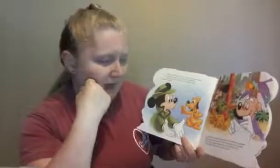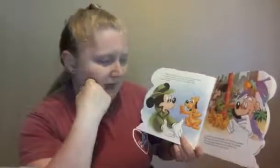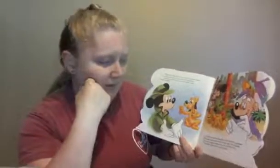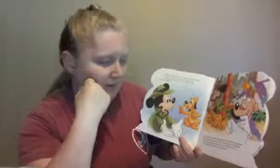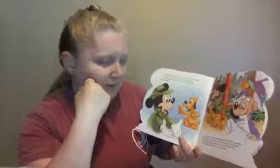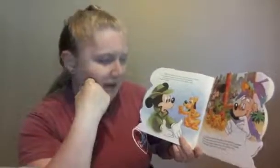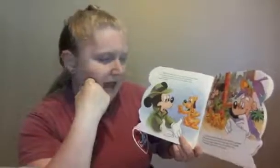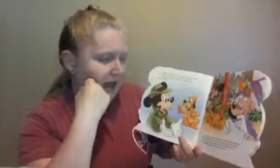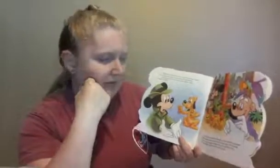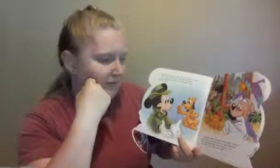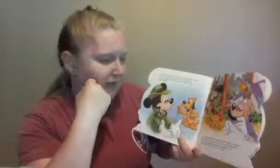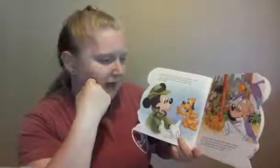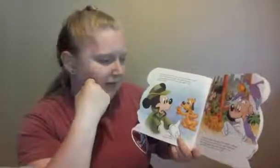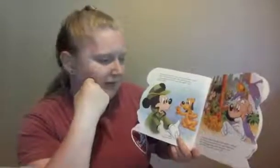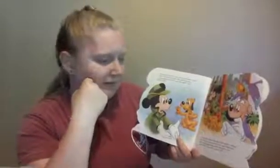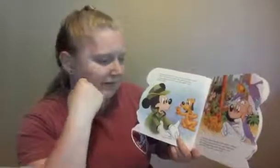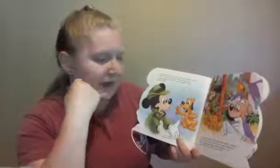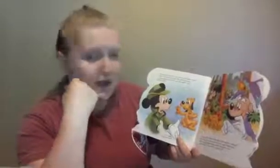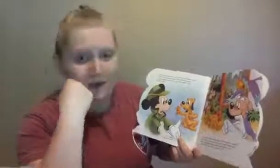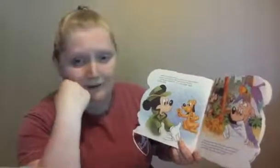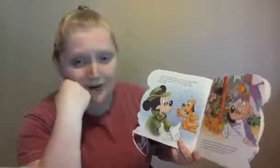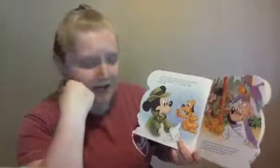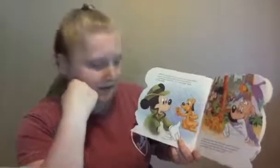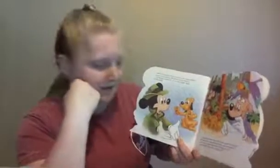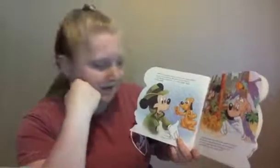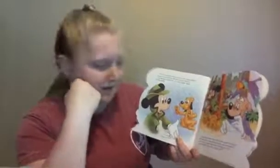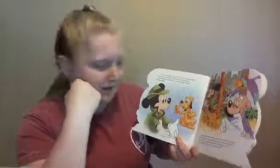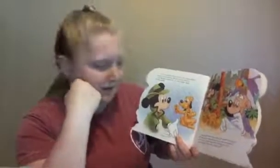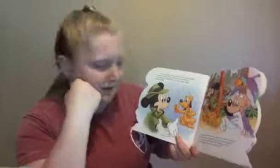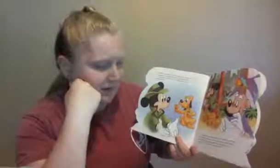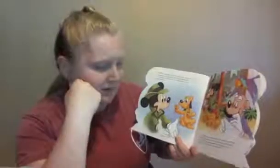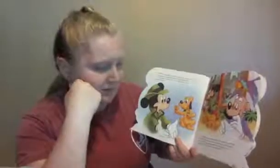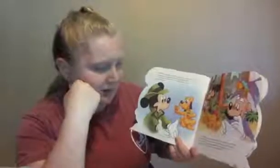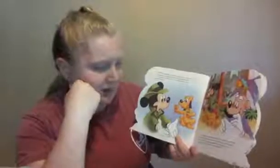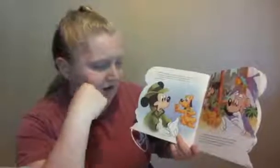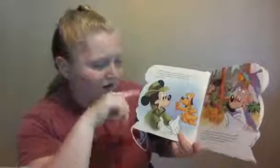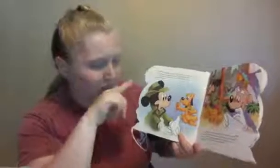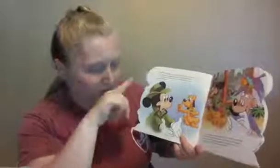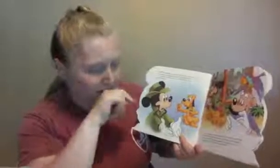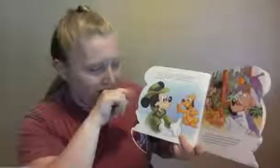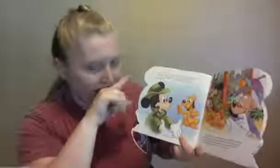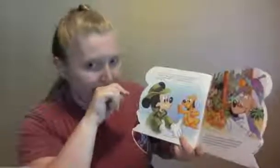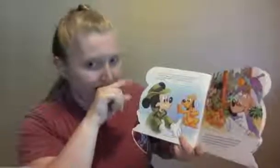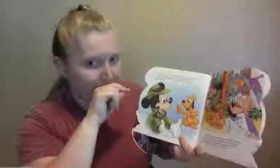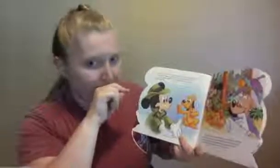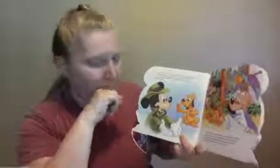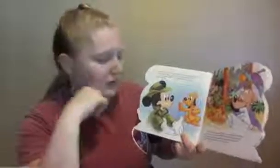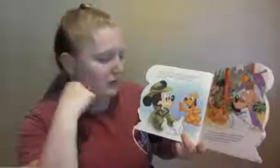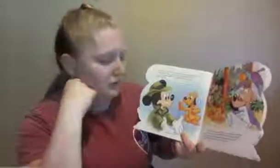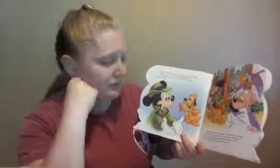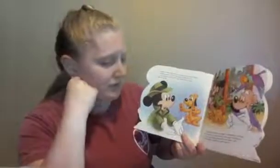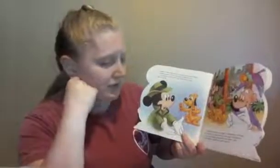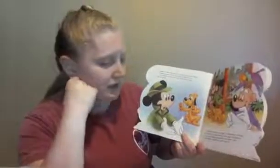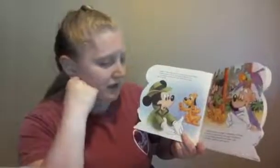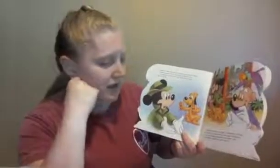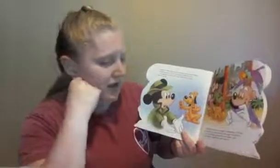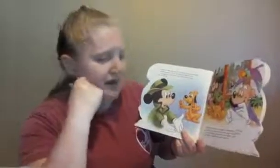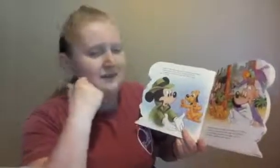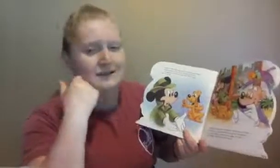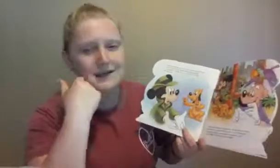pay. Everybody was very happy, especially the parrot, who screeched, and